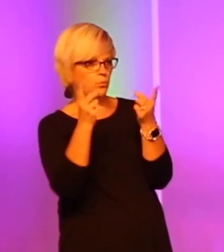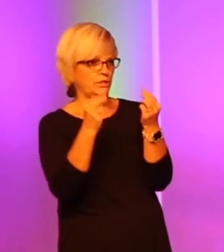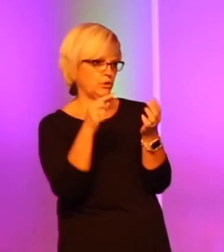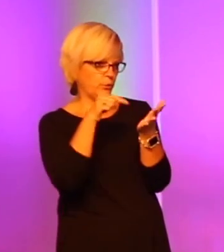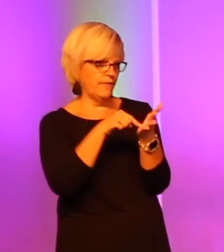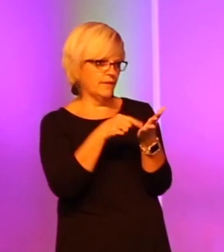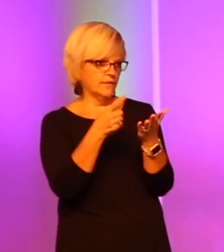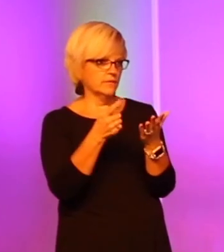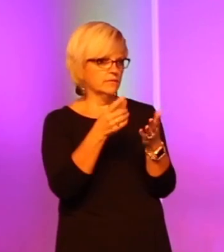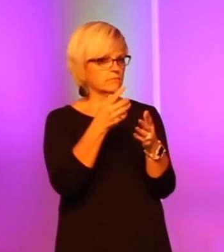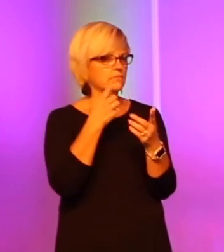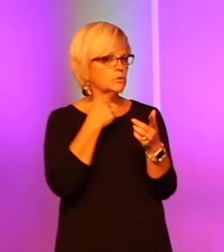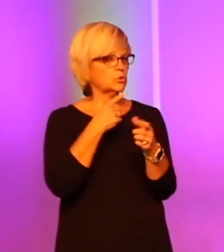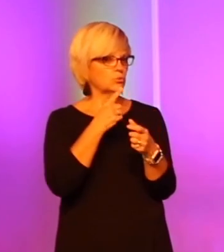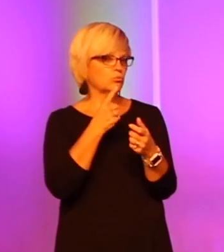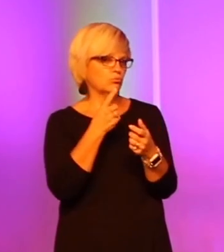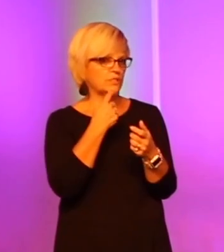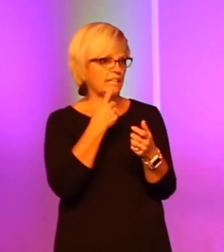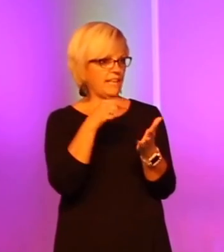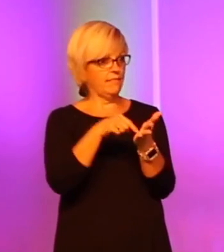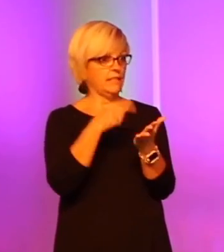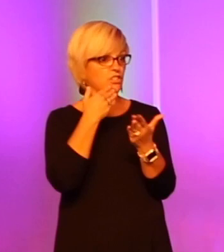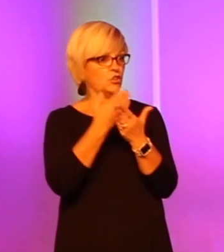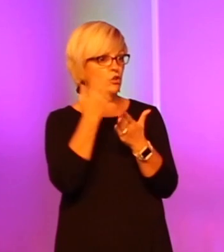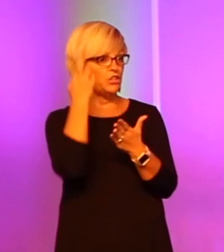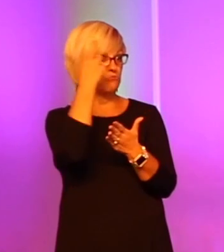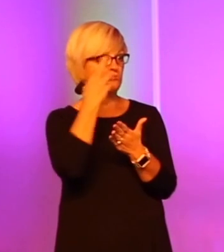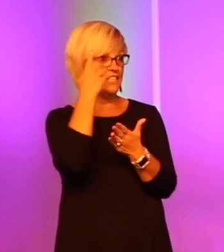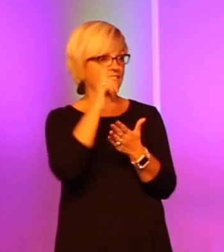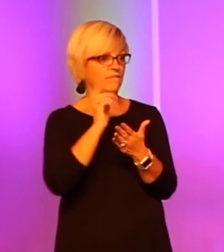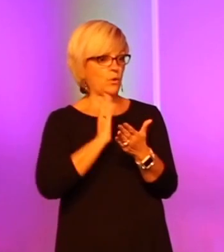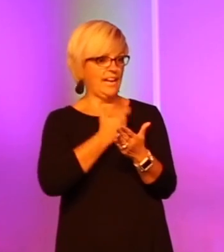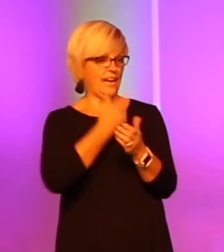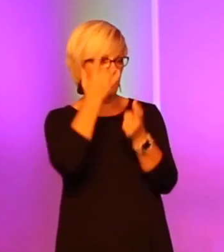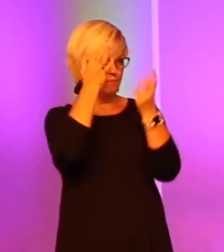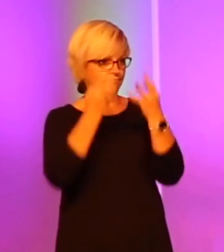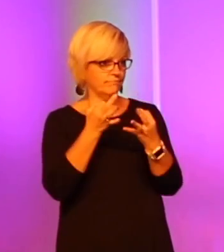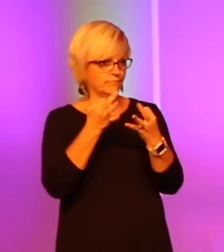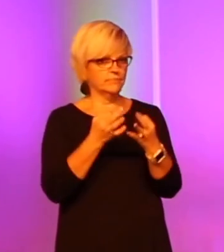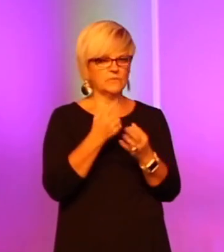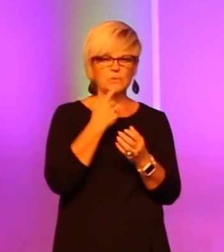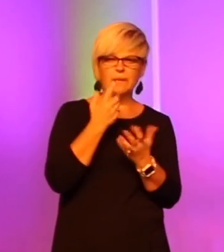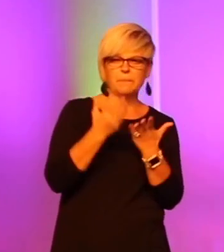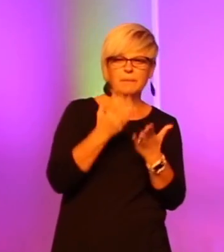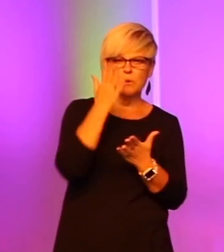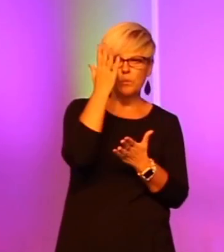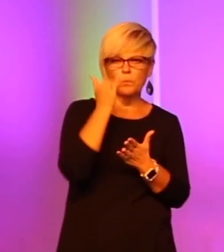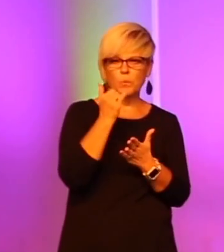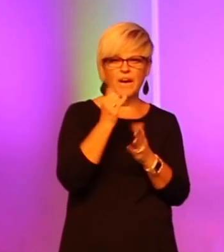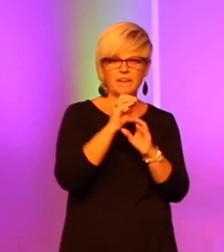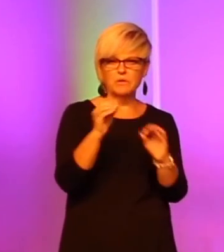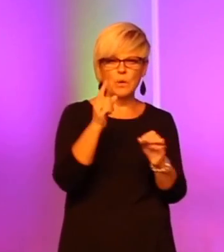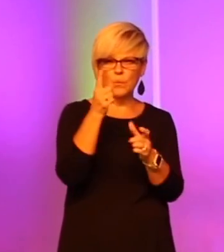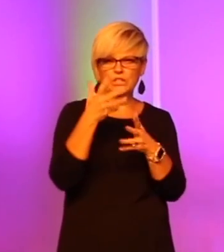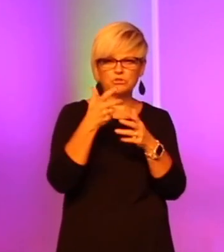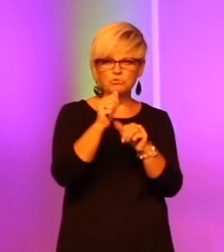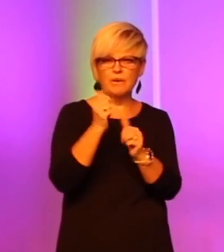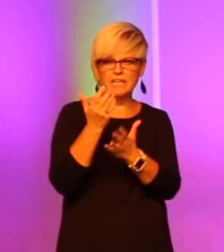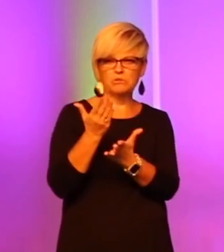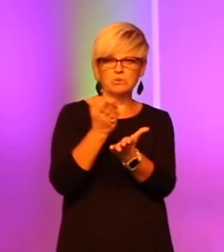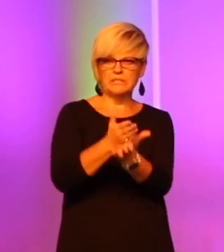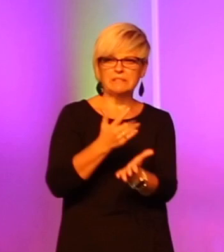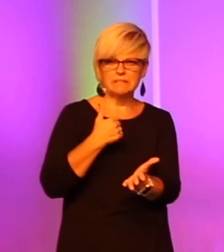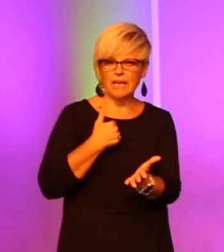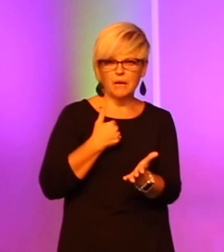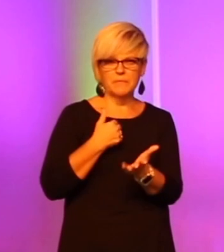already made. We would say, well, why didn't anyone try to stop me or talk some sense into me? And I would almost guarantee you, if